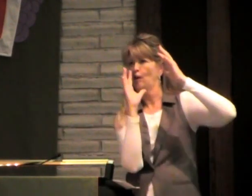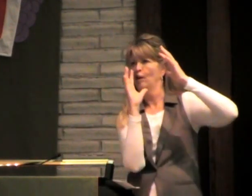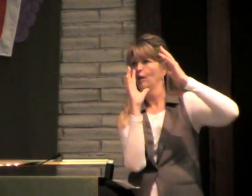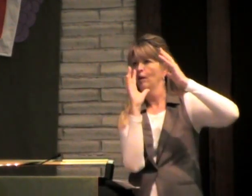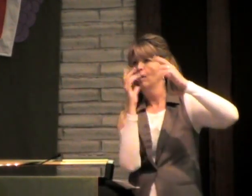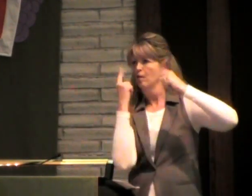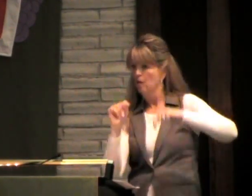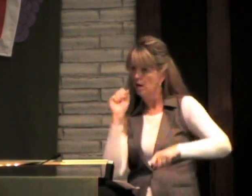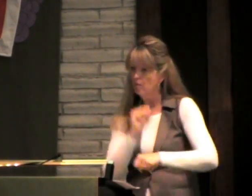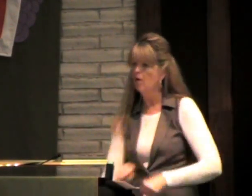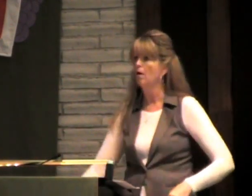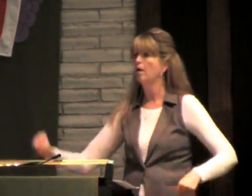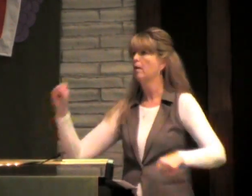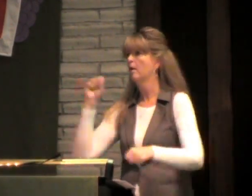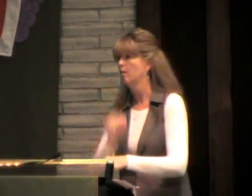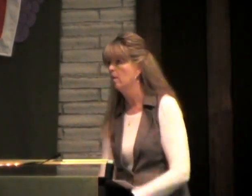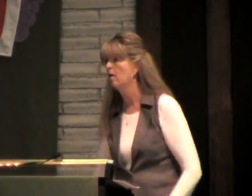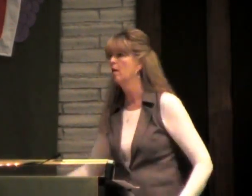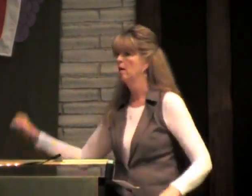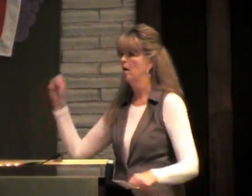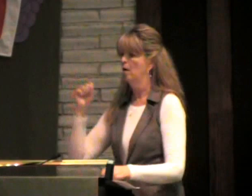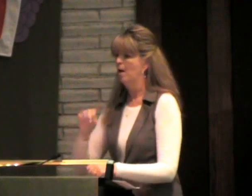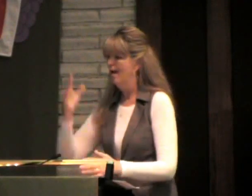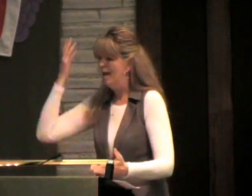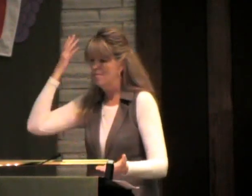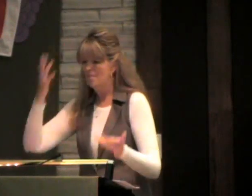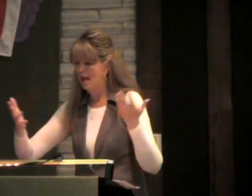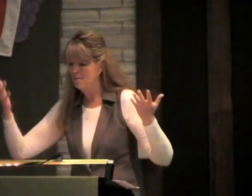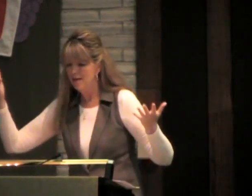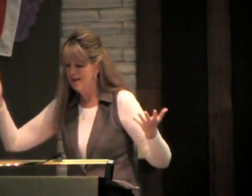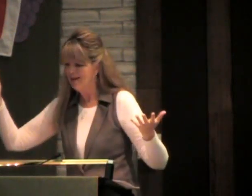foundation of your house is shifting, and you're trying to work to rectify that.